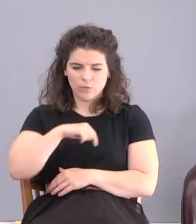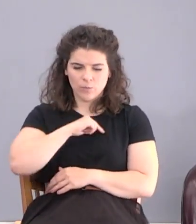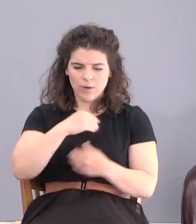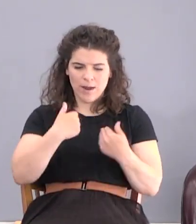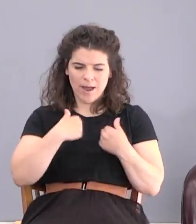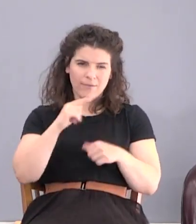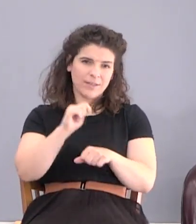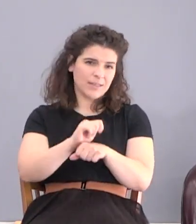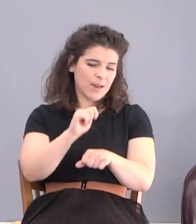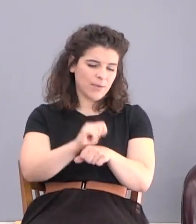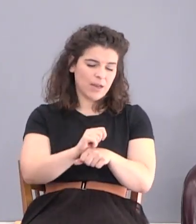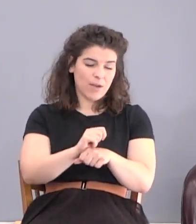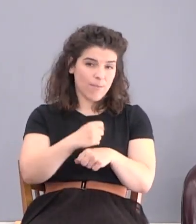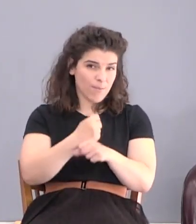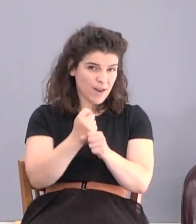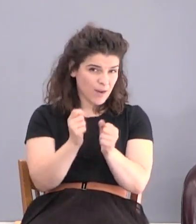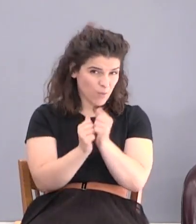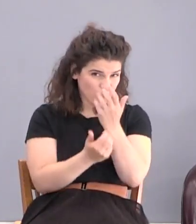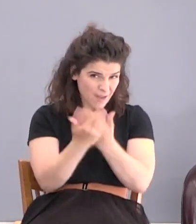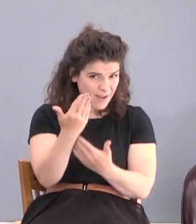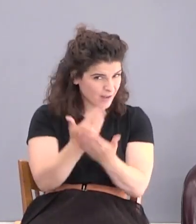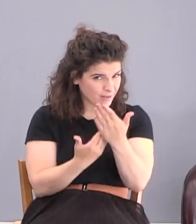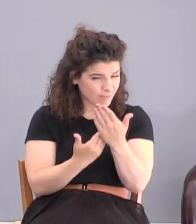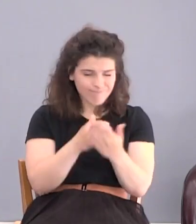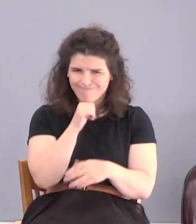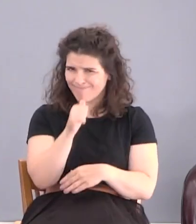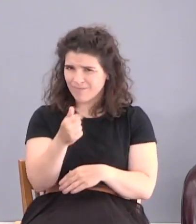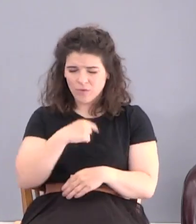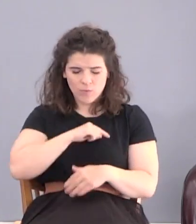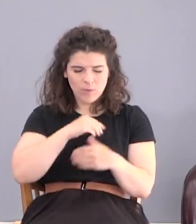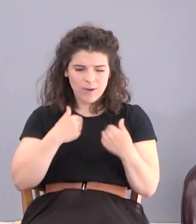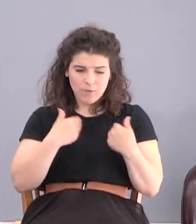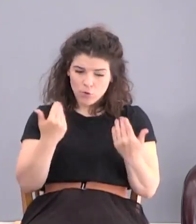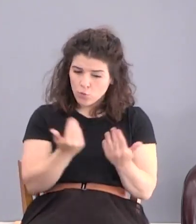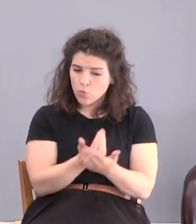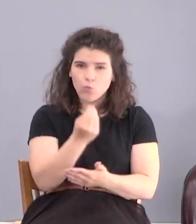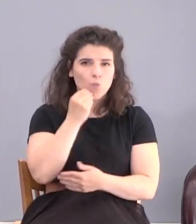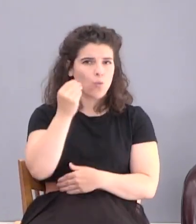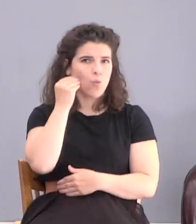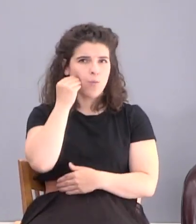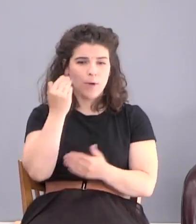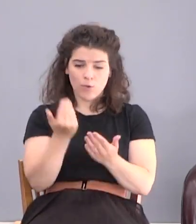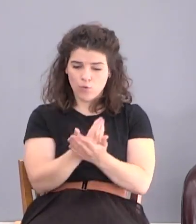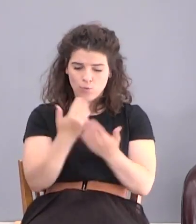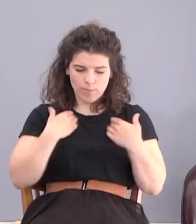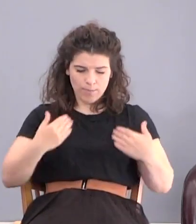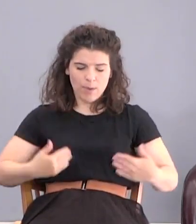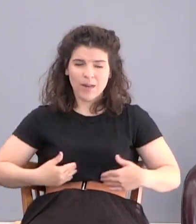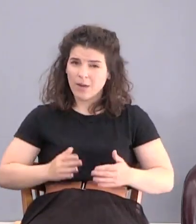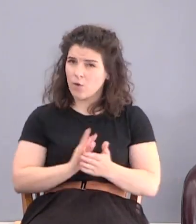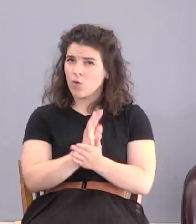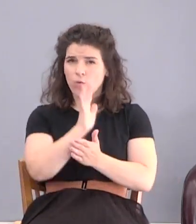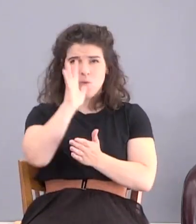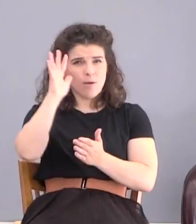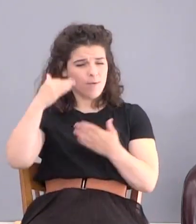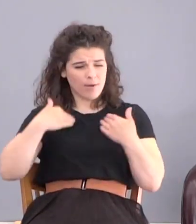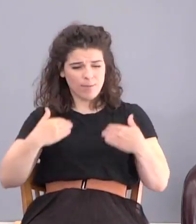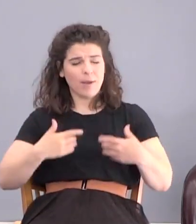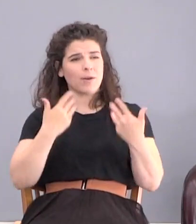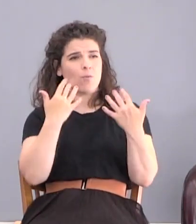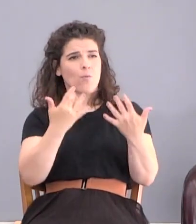hands, eternal in the heavens. We have a home. We have a new body. We have a glorified body waiting for us up there. We have that